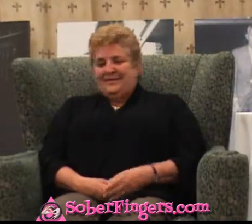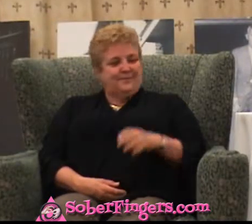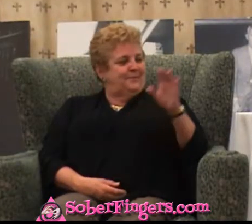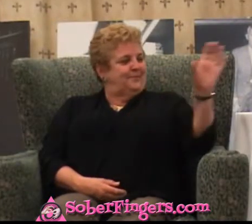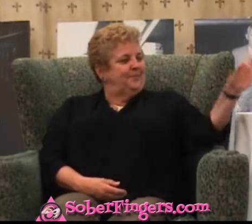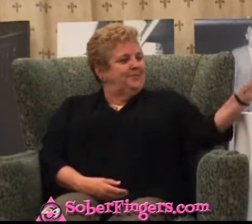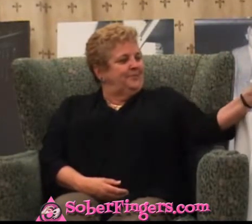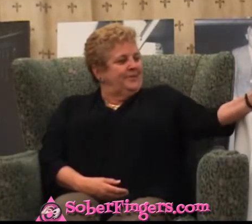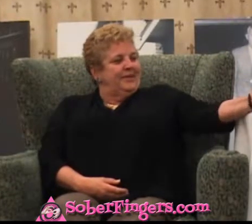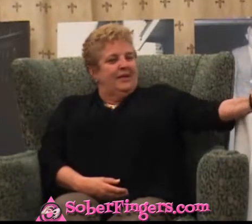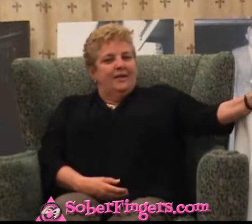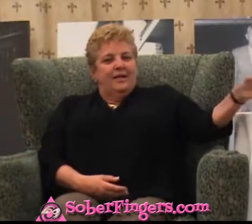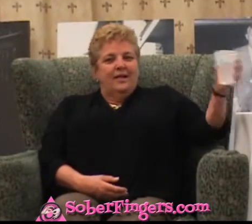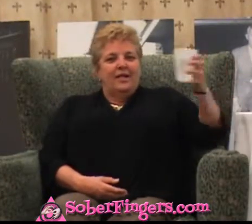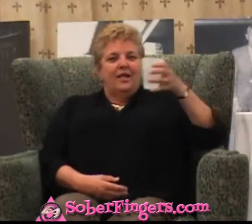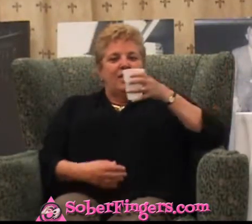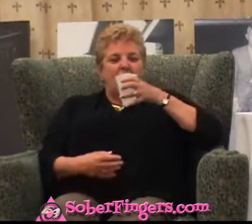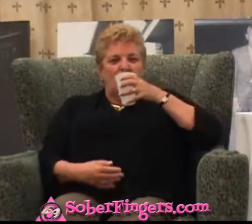I've always had little man's complex, right?